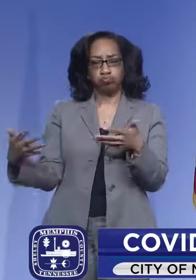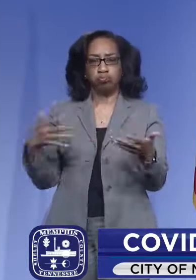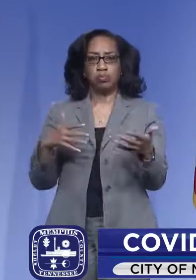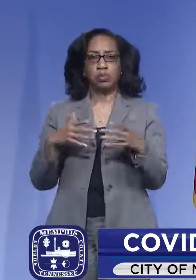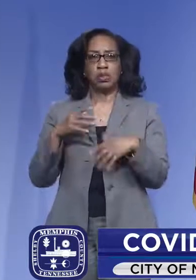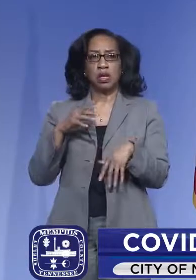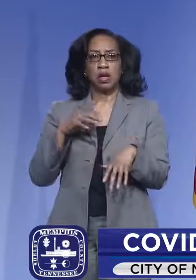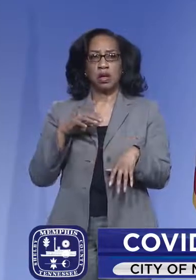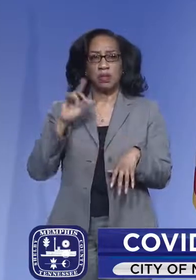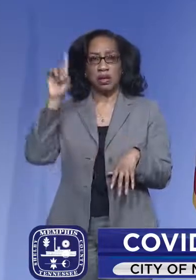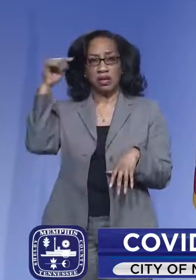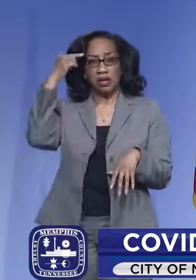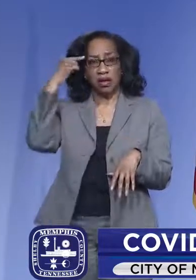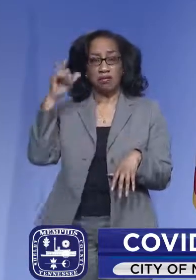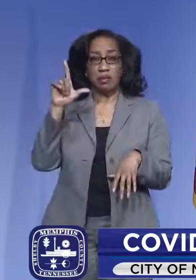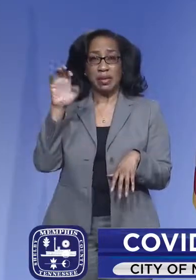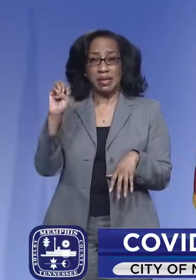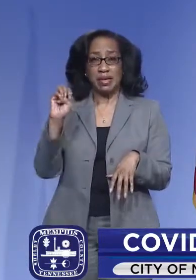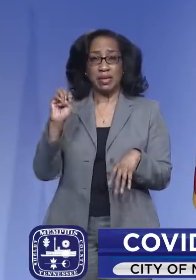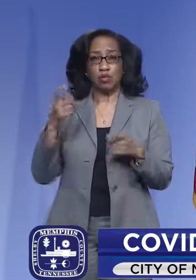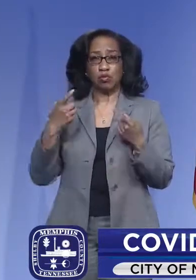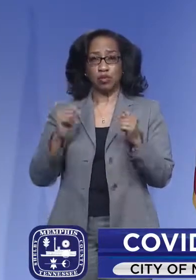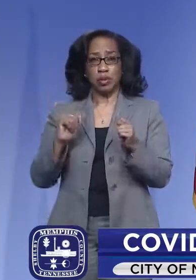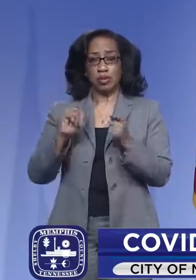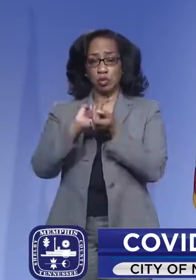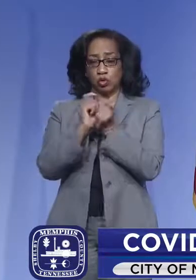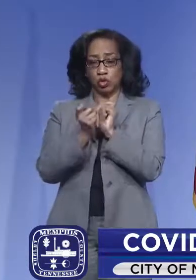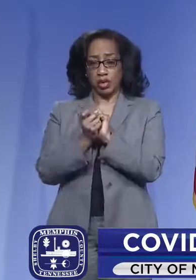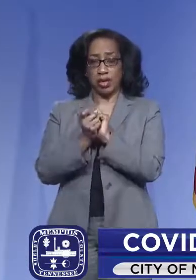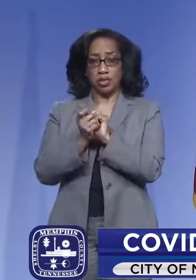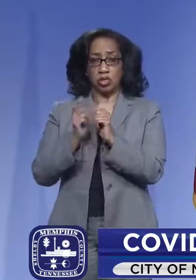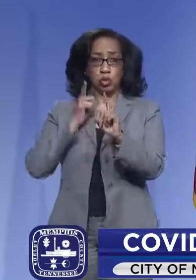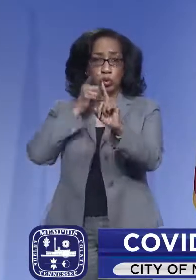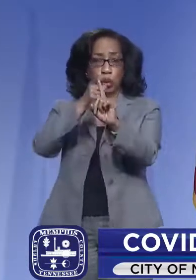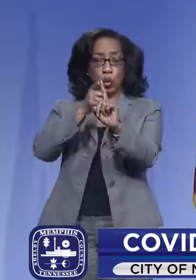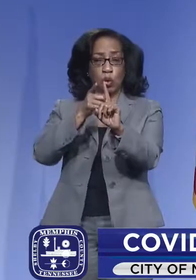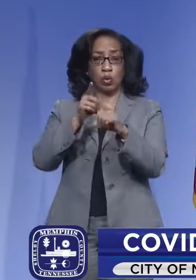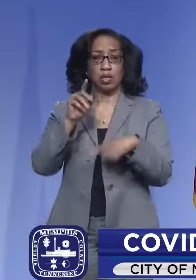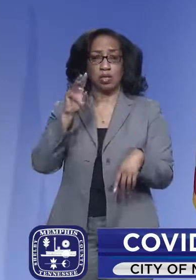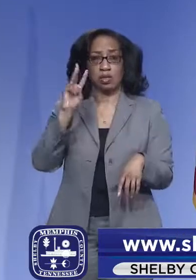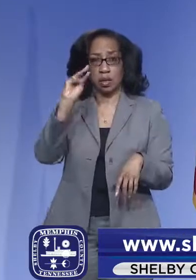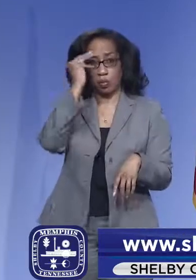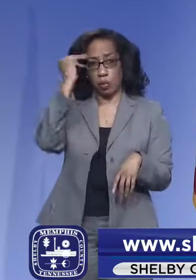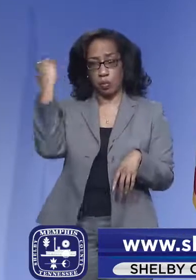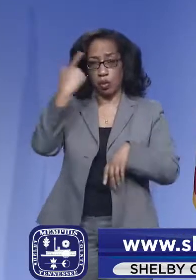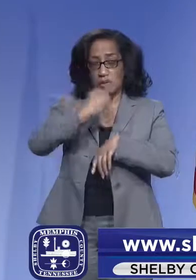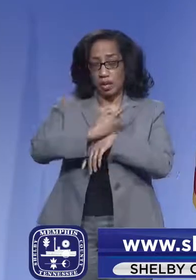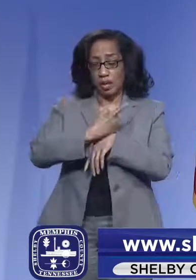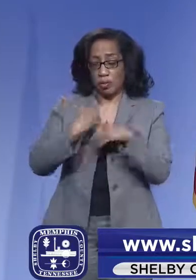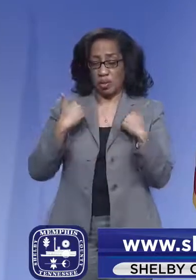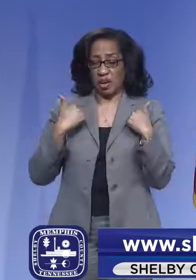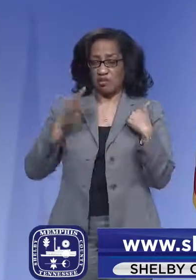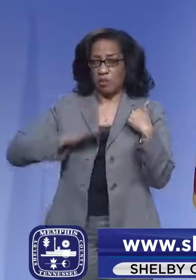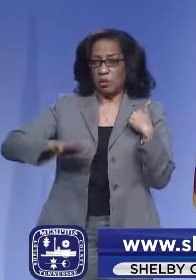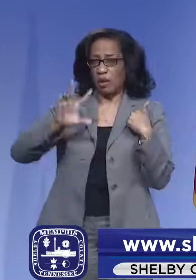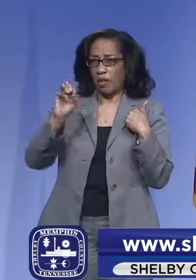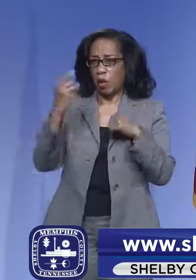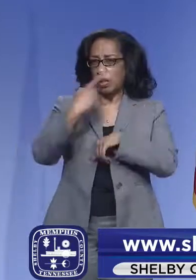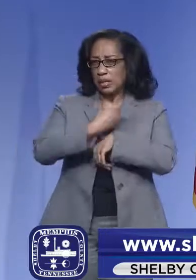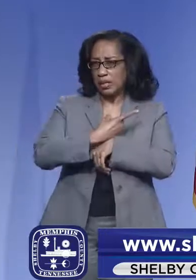to do some changes by Memorial Day. The good news is we have about 30 days to evaluate that. The City of Memphis, as you know, has a